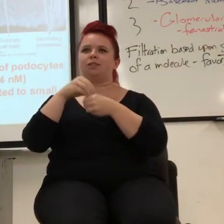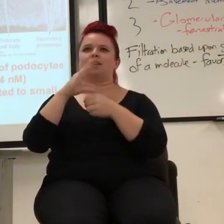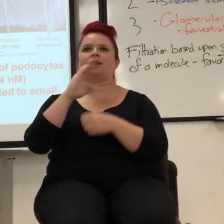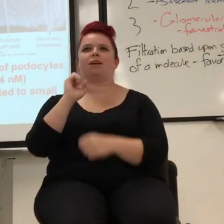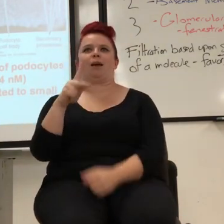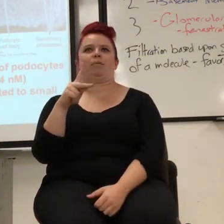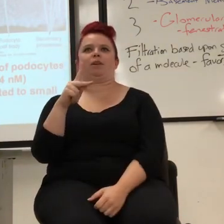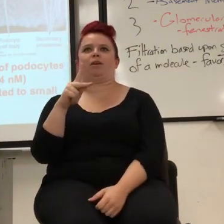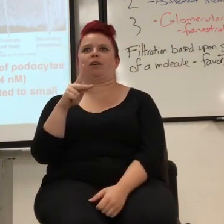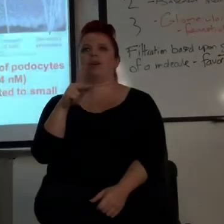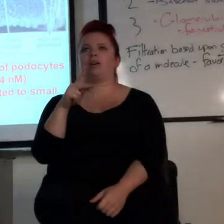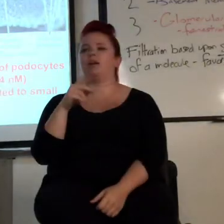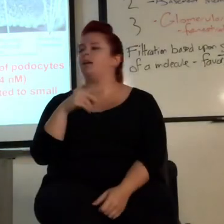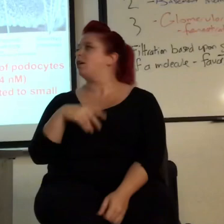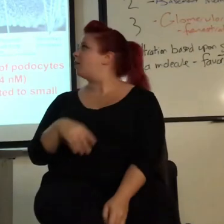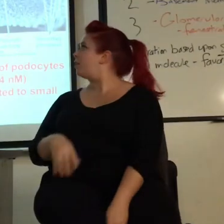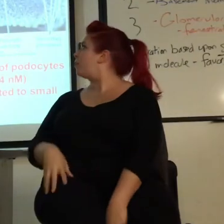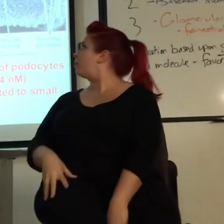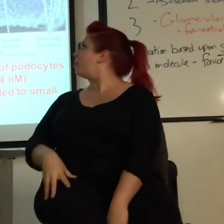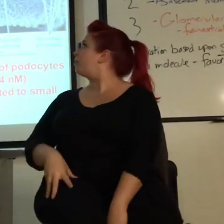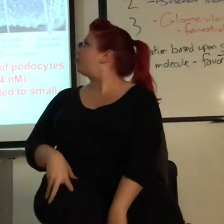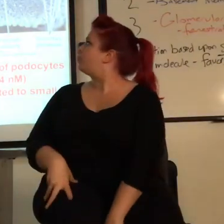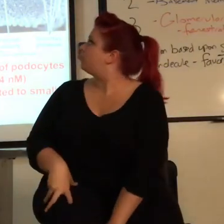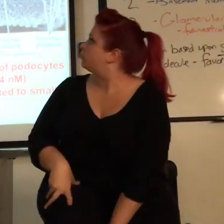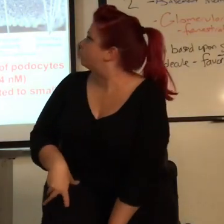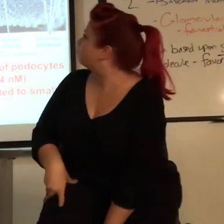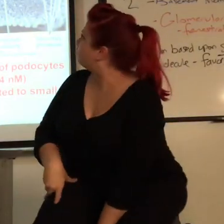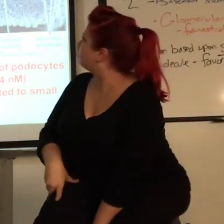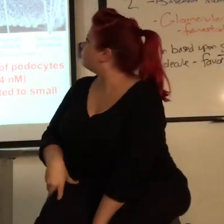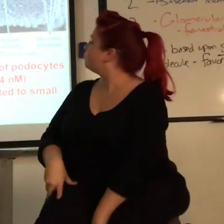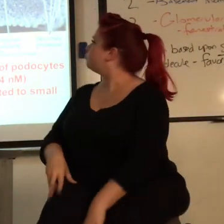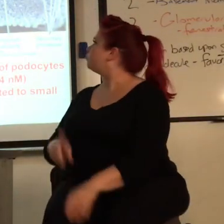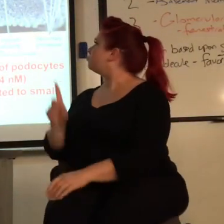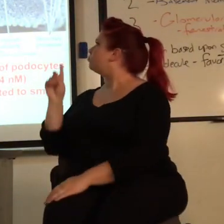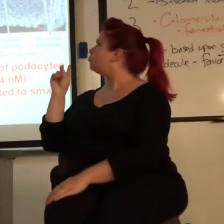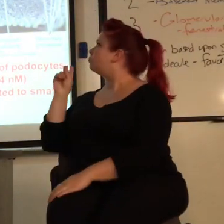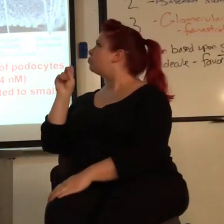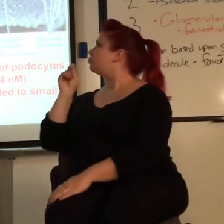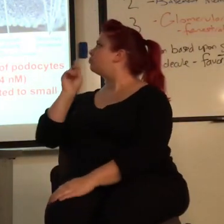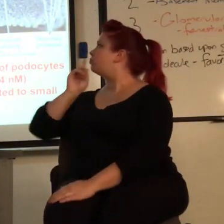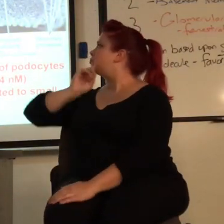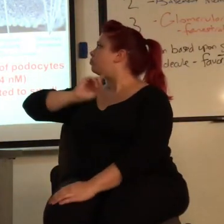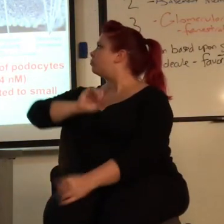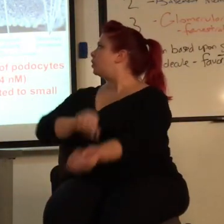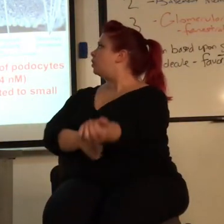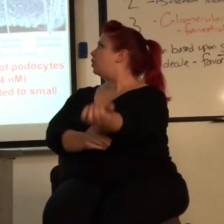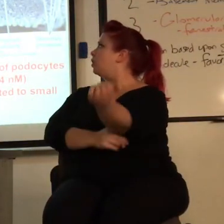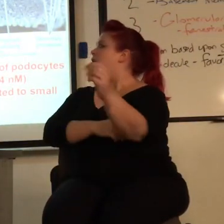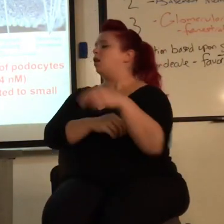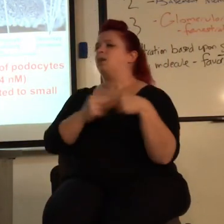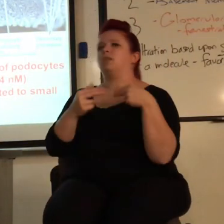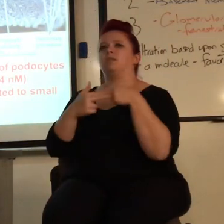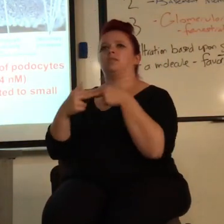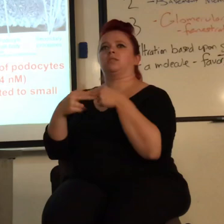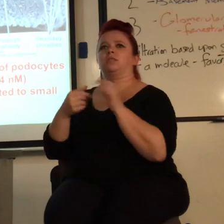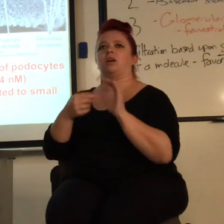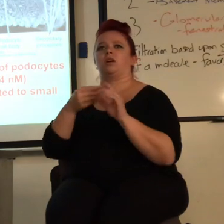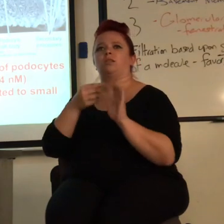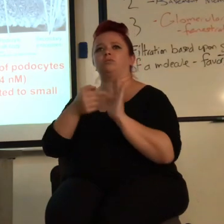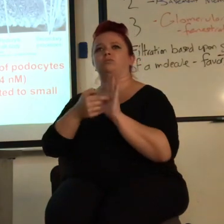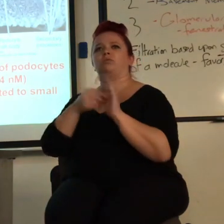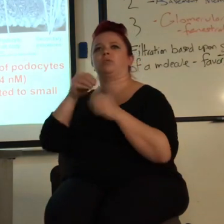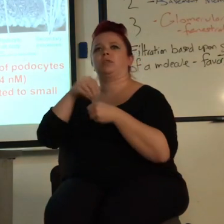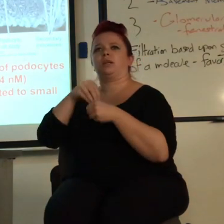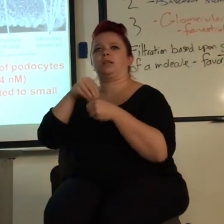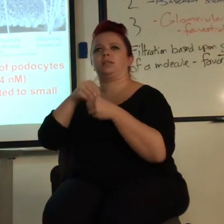capillary, from the outside of the capillary. With the lights off, these electron micrographs show the inside of a glomerular capillary. If you